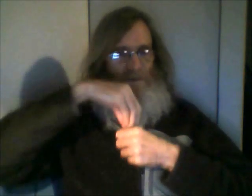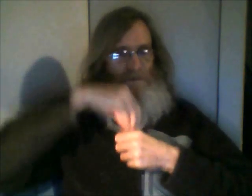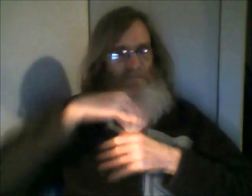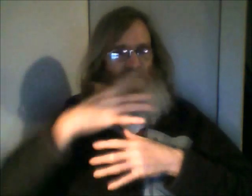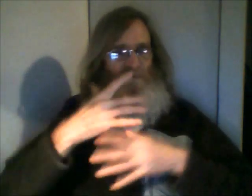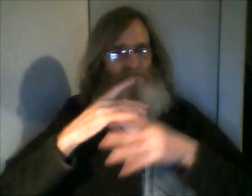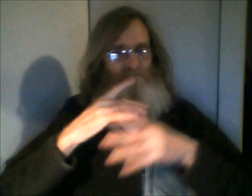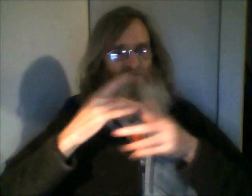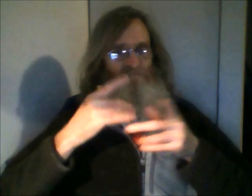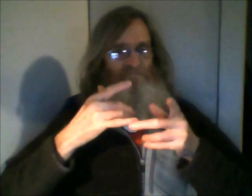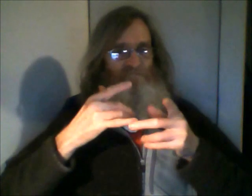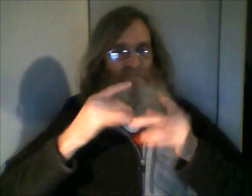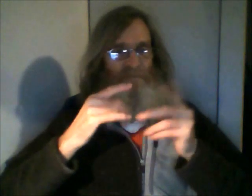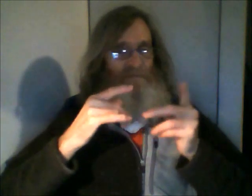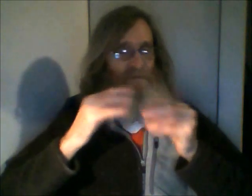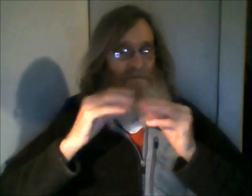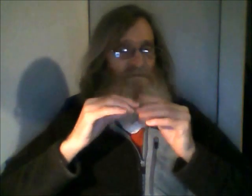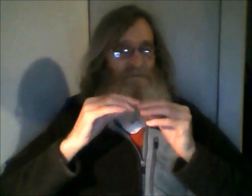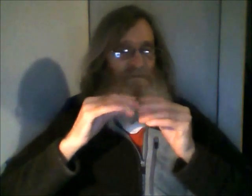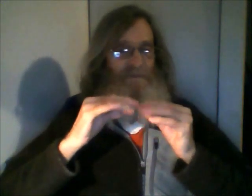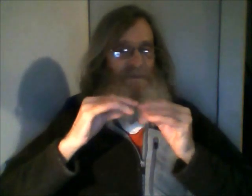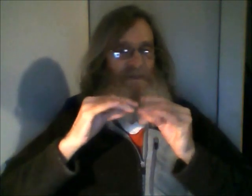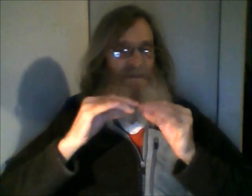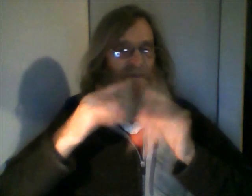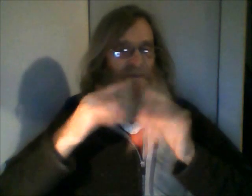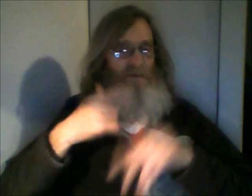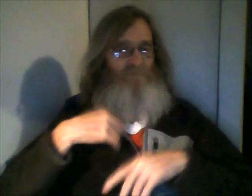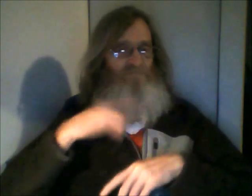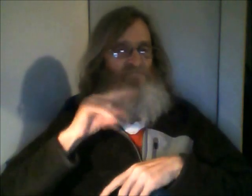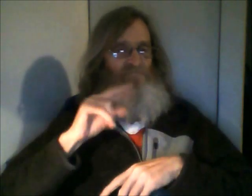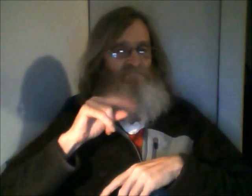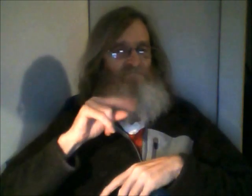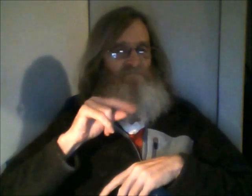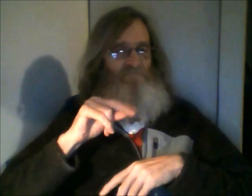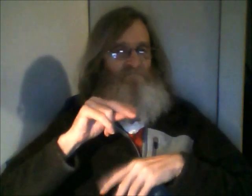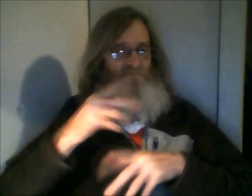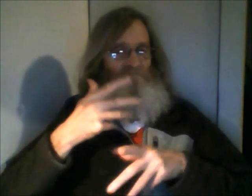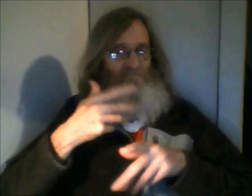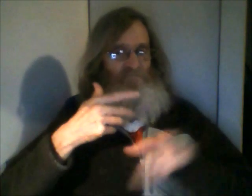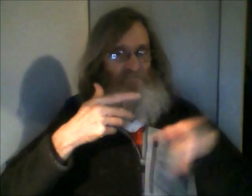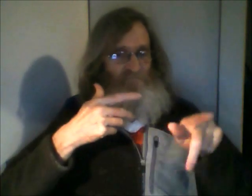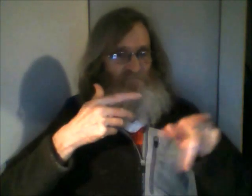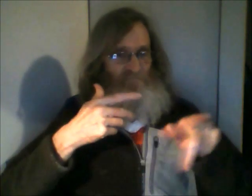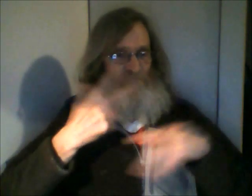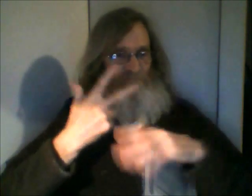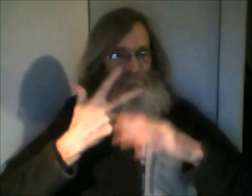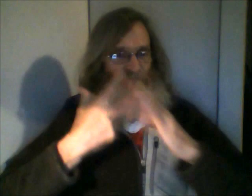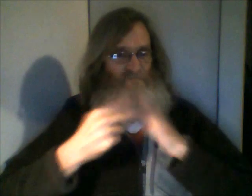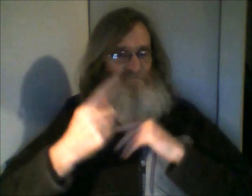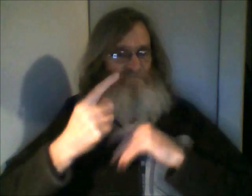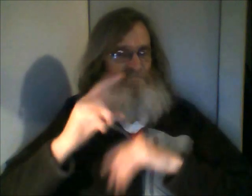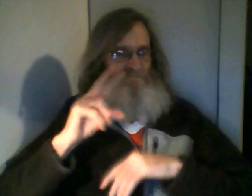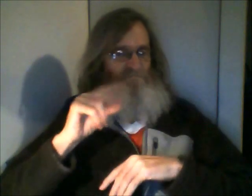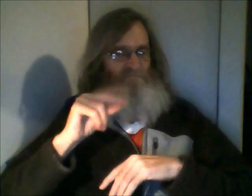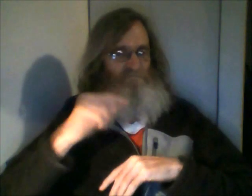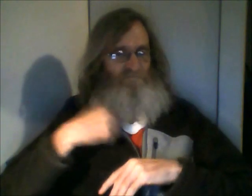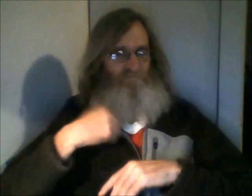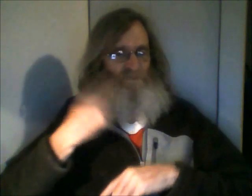They also introduce an additive solution into the red blood cells and mix it all together. The additive helps the red